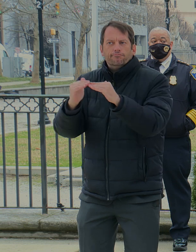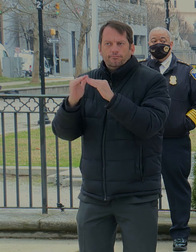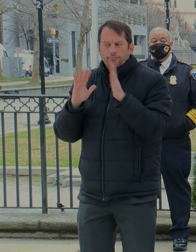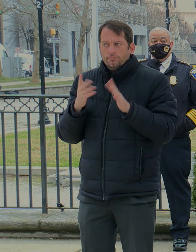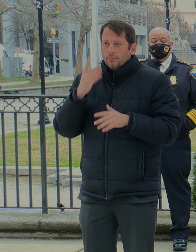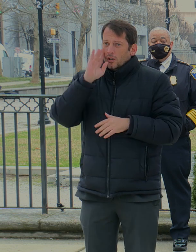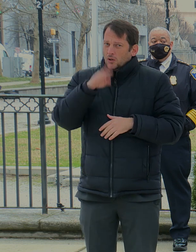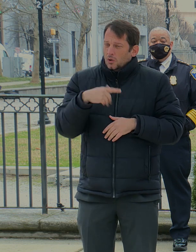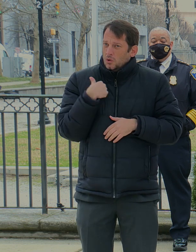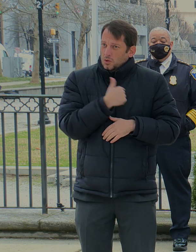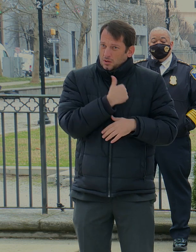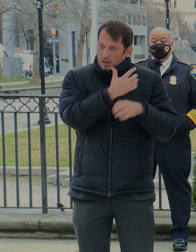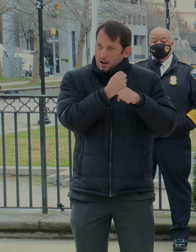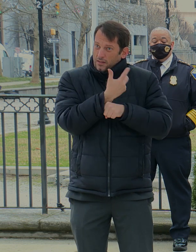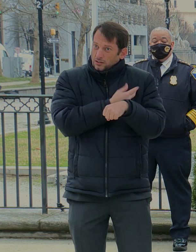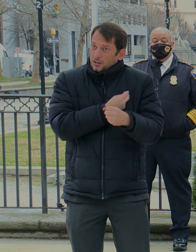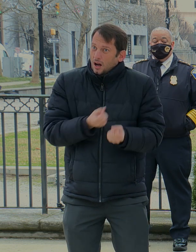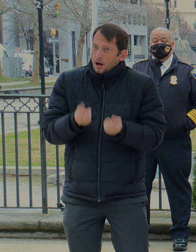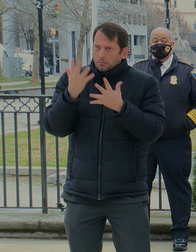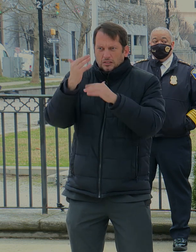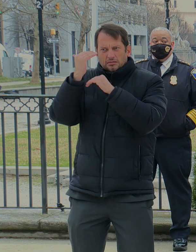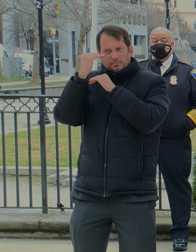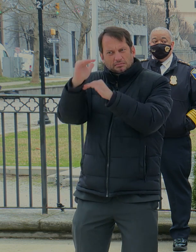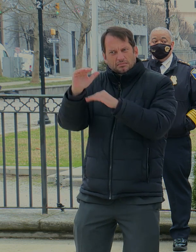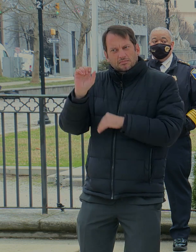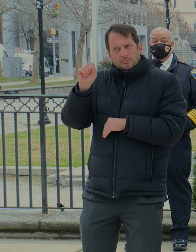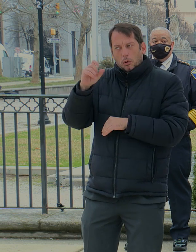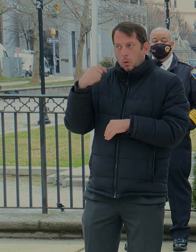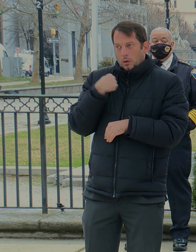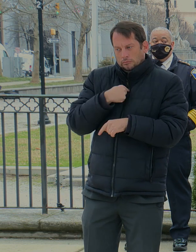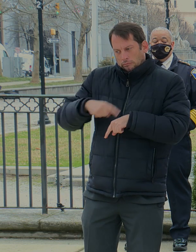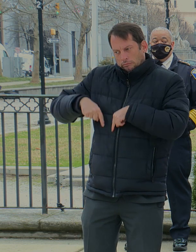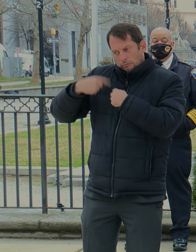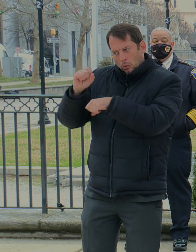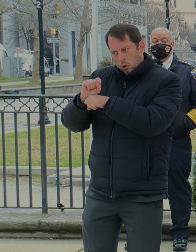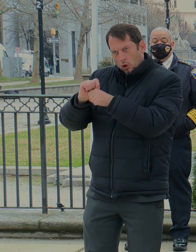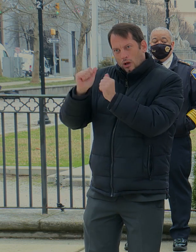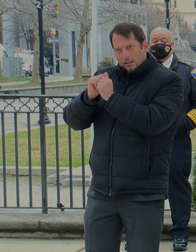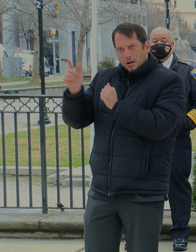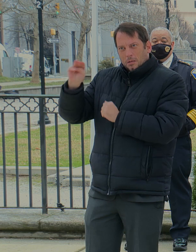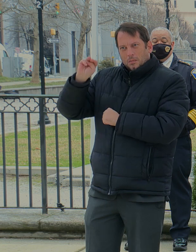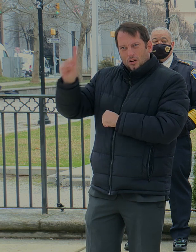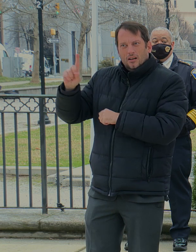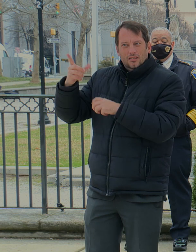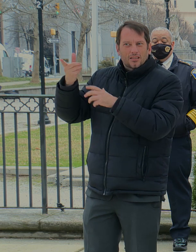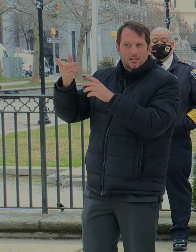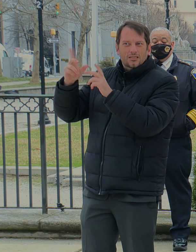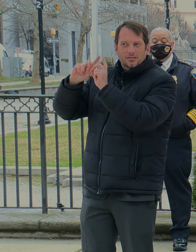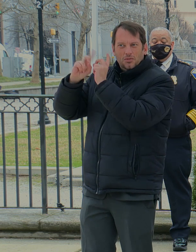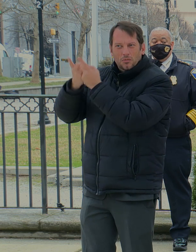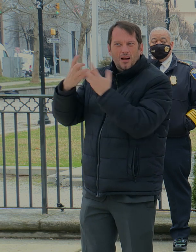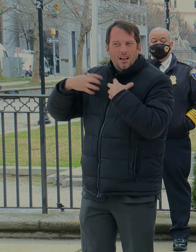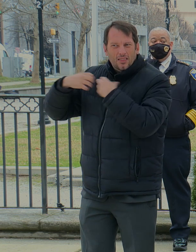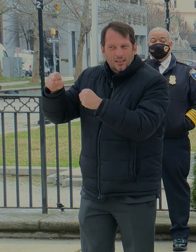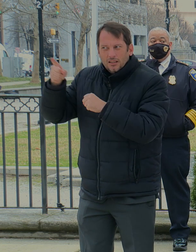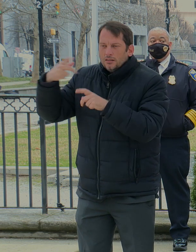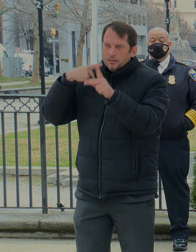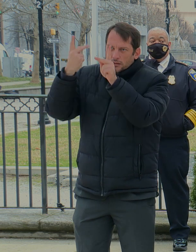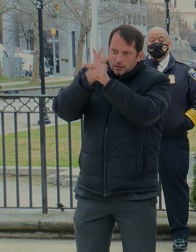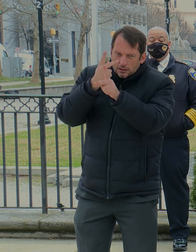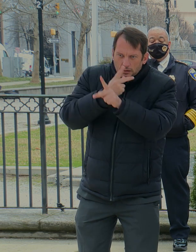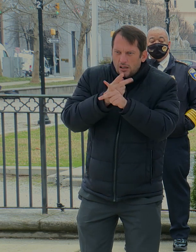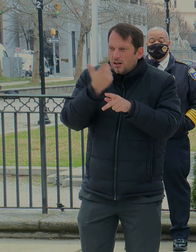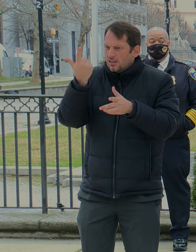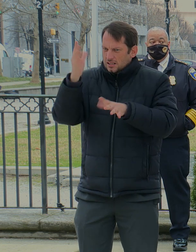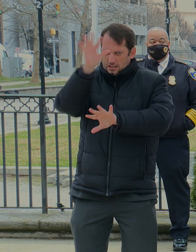with the Maryland Department of Health and other local health departments across the state to develop priority groups and sub-priority tiers for